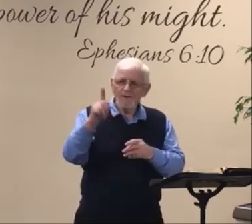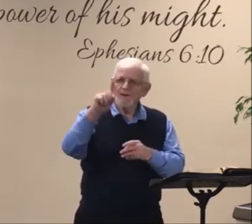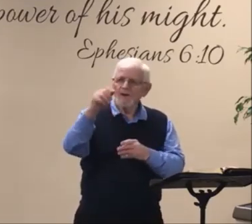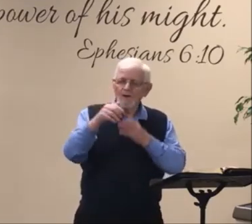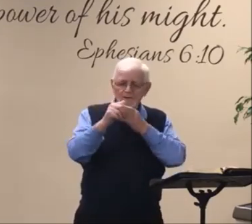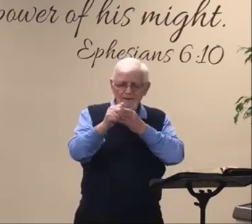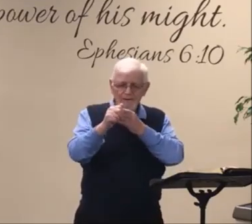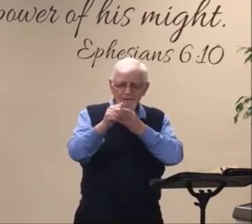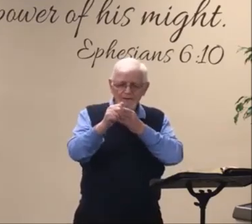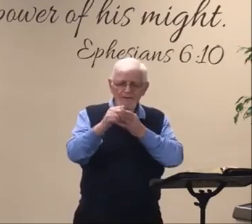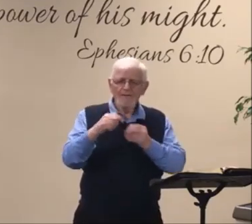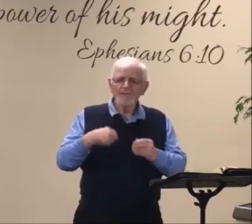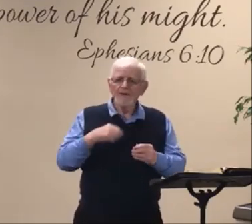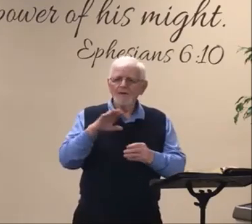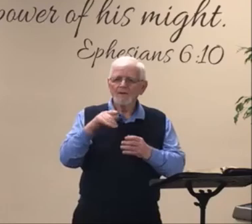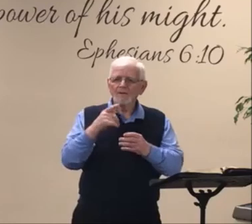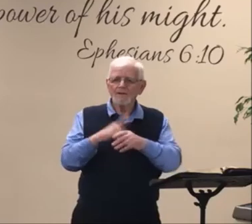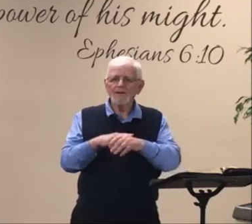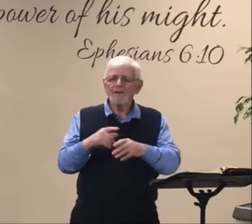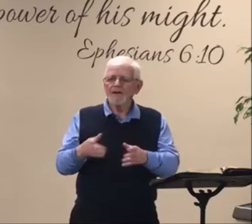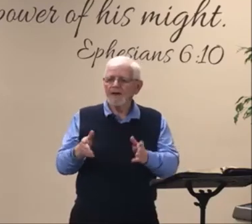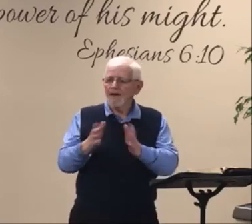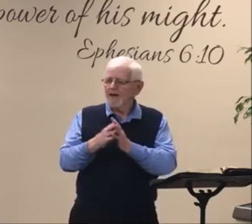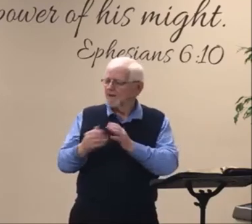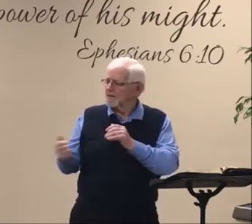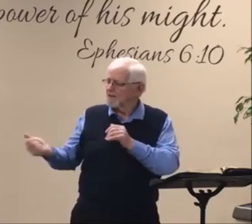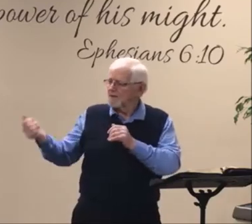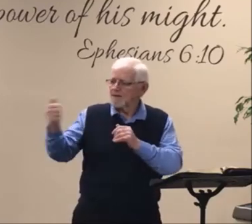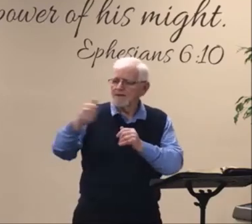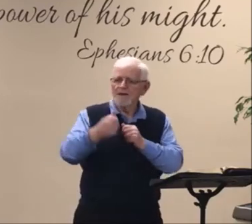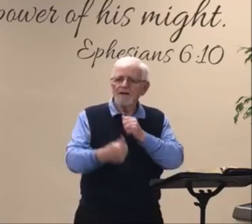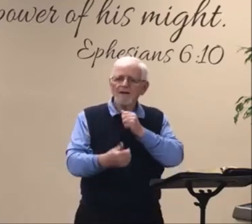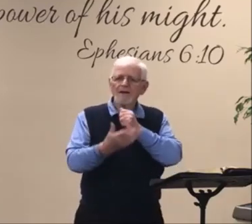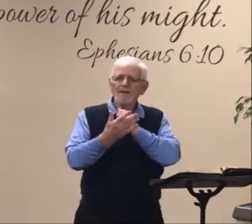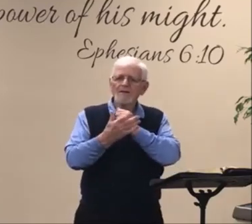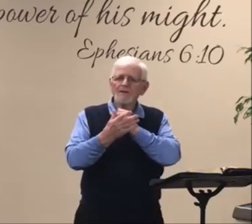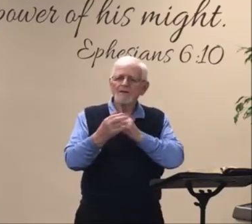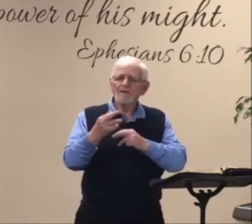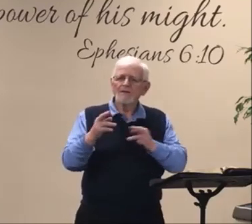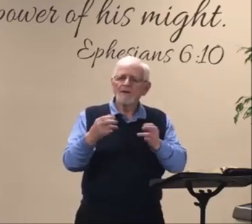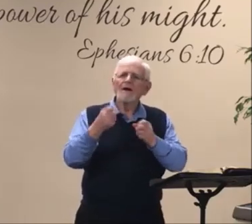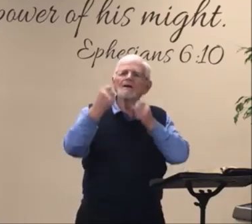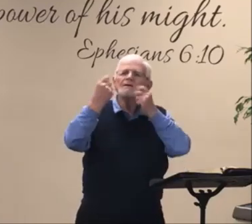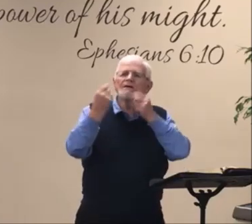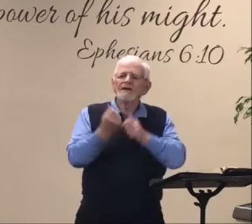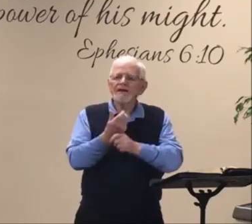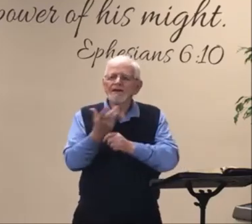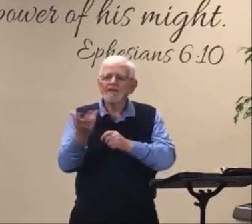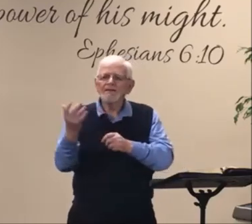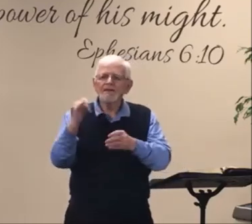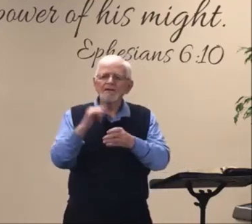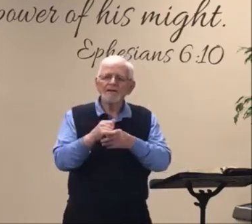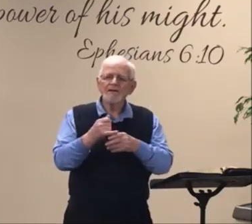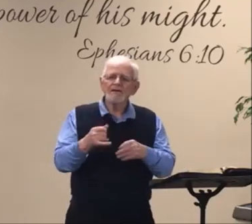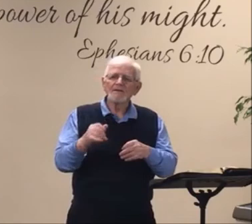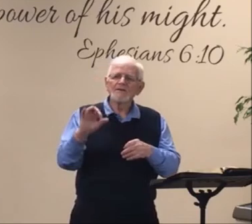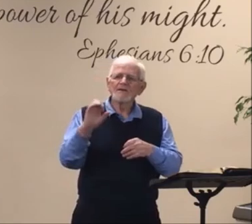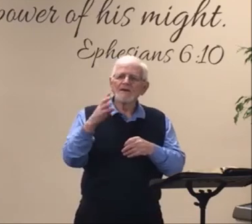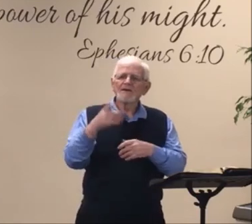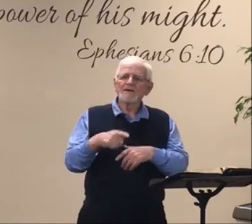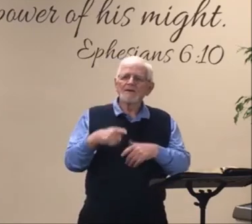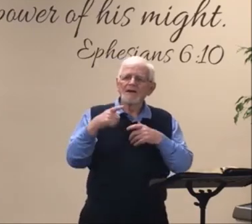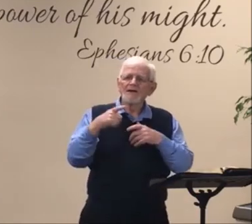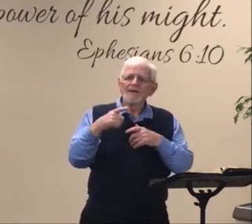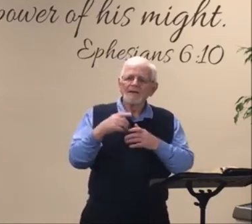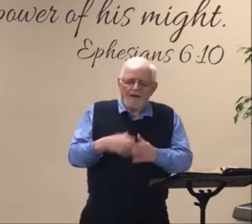the whole time. Lord, I ask that you'd help anybody in this room that understood any one point of those things about Jacob's life, Lord, that they